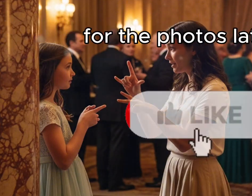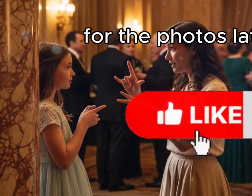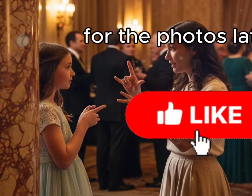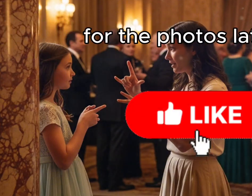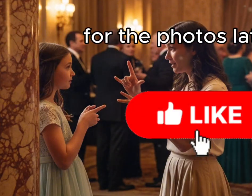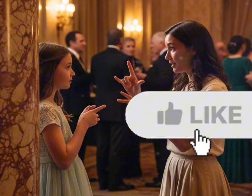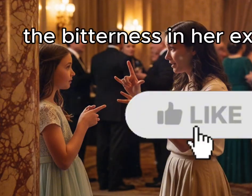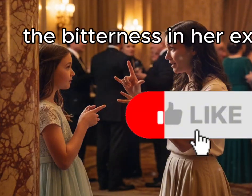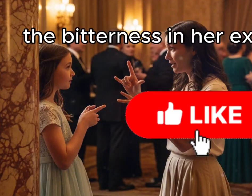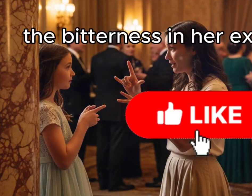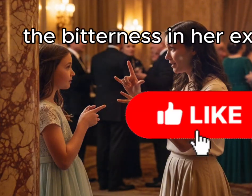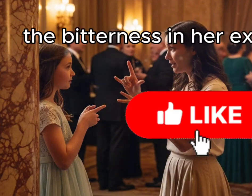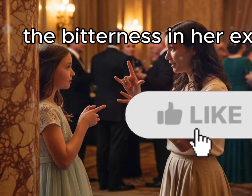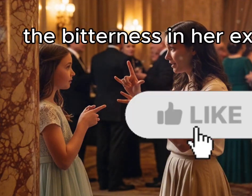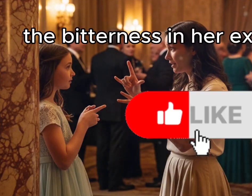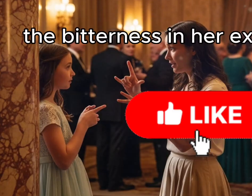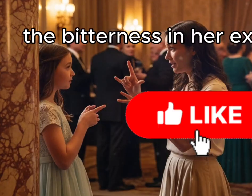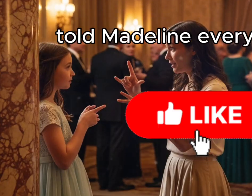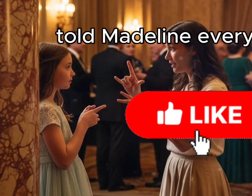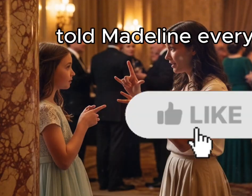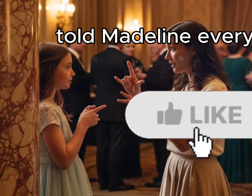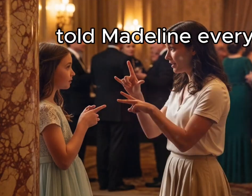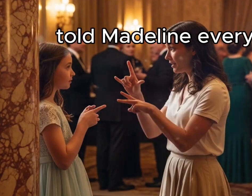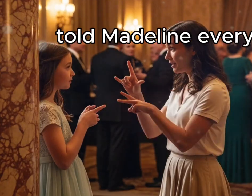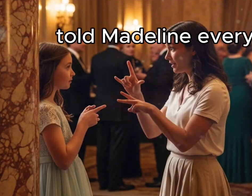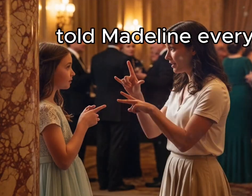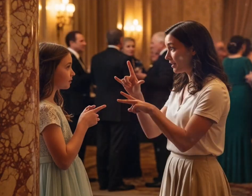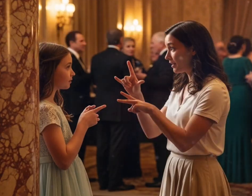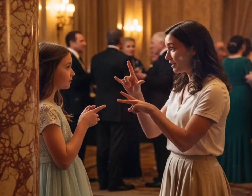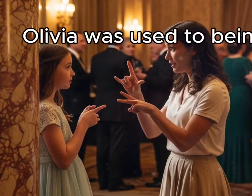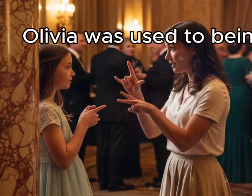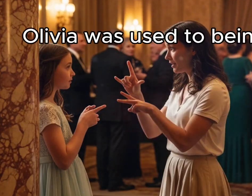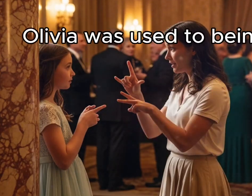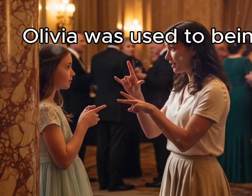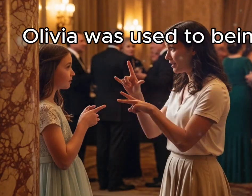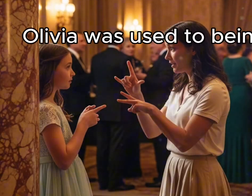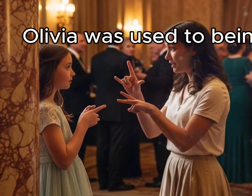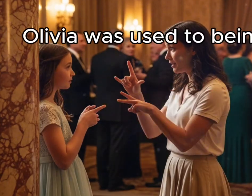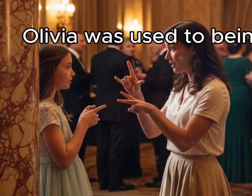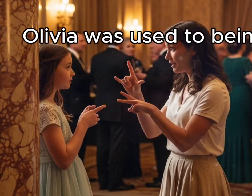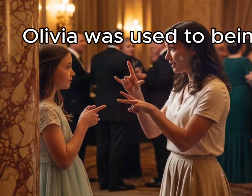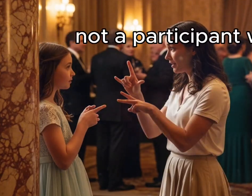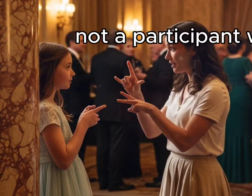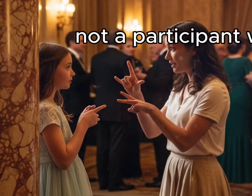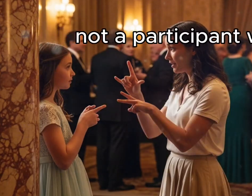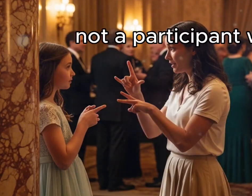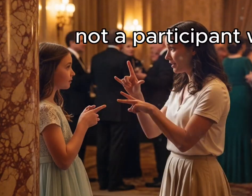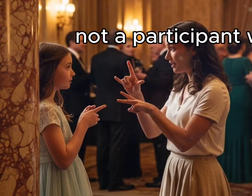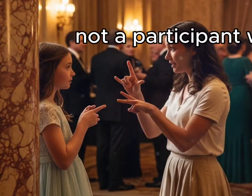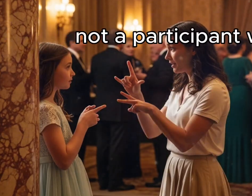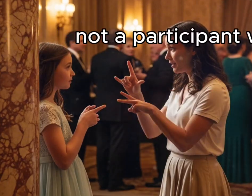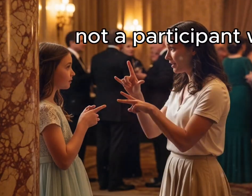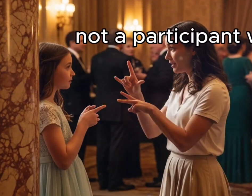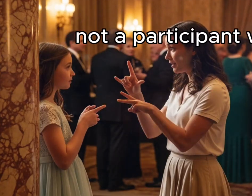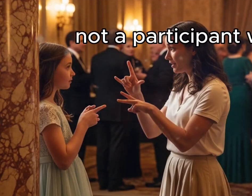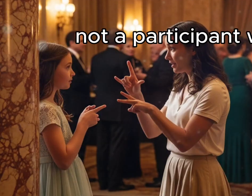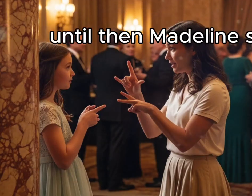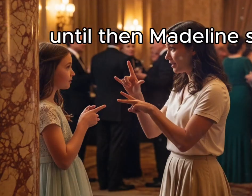later." The bitterness in her expression told Madeline everything. Olivia was used to being a prop, not a participant. "Well, until